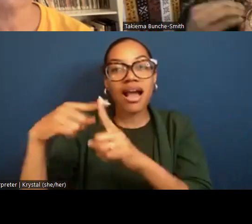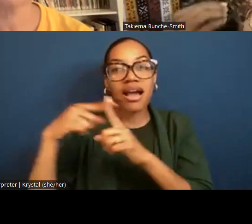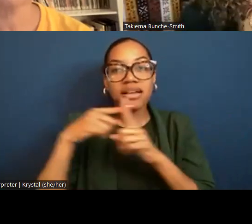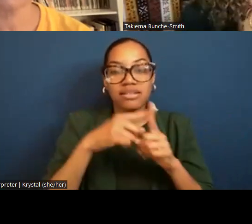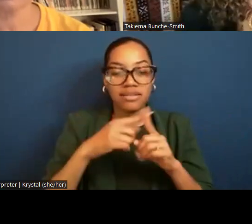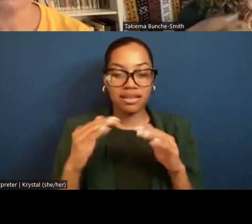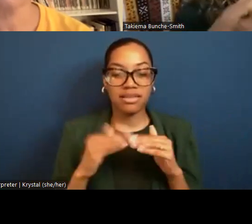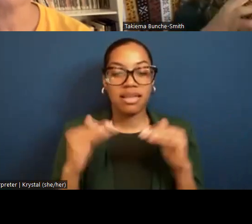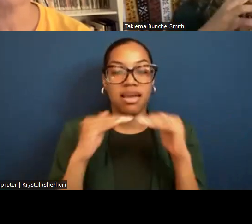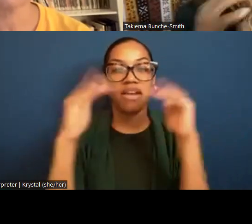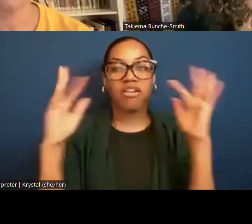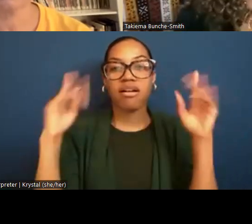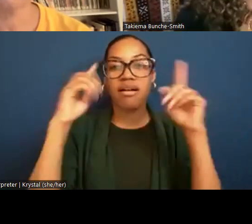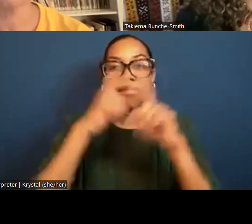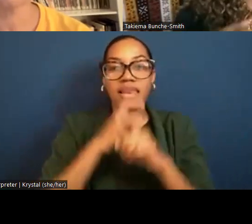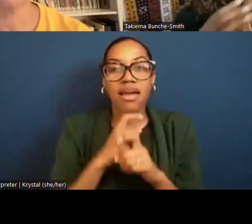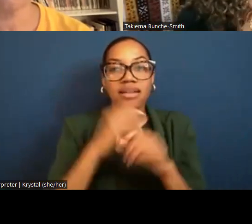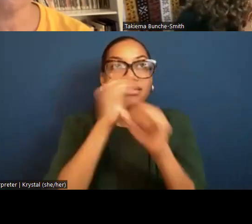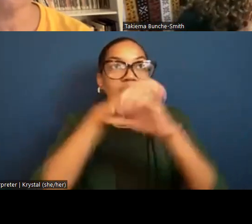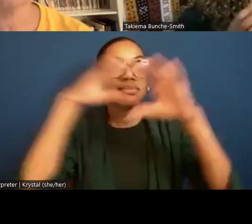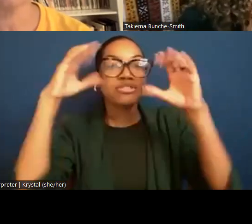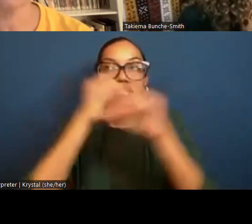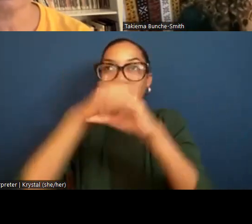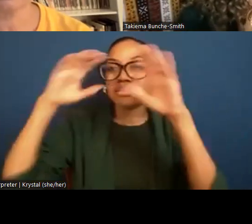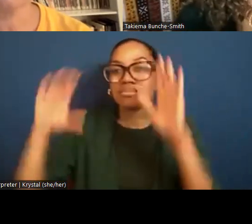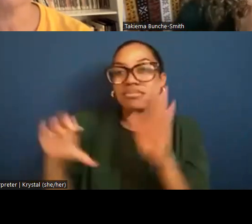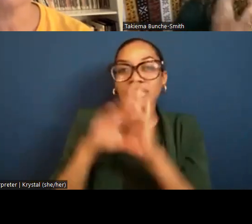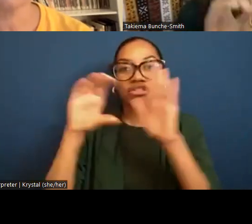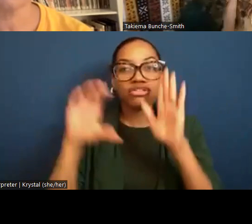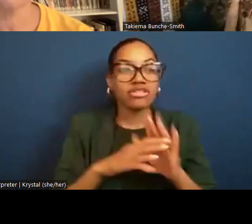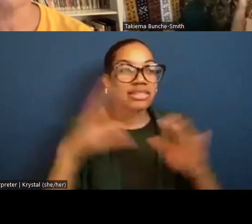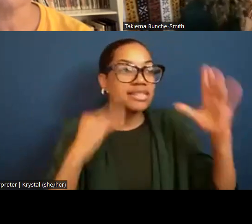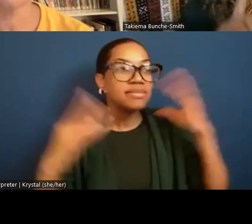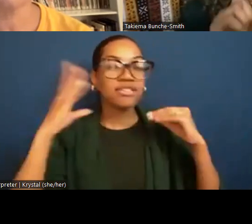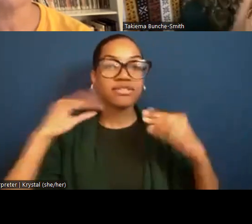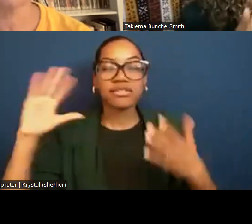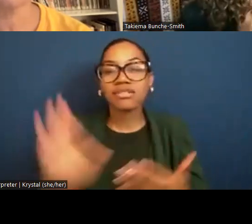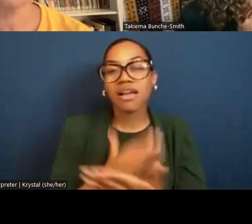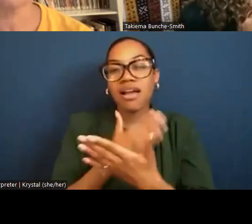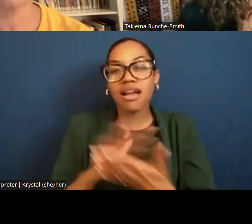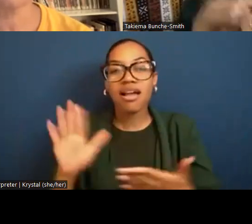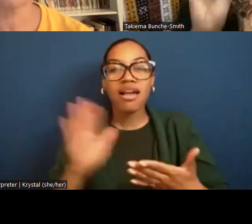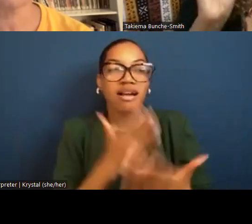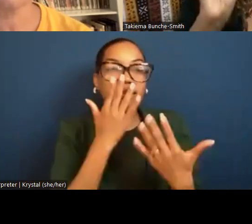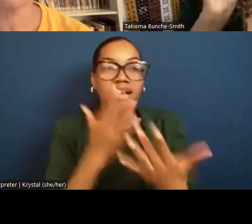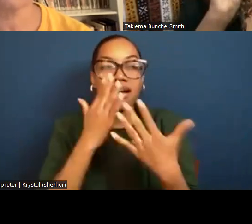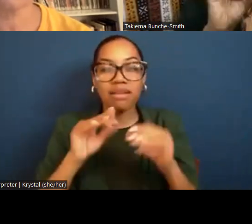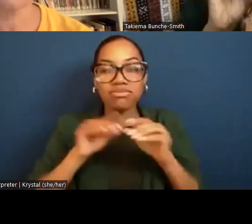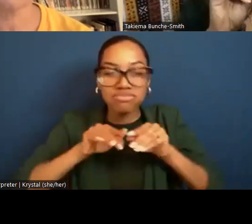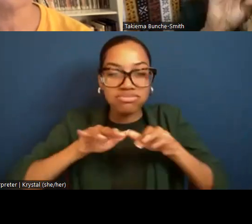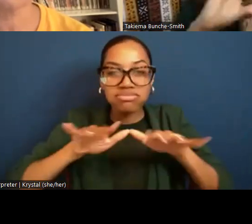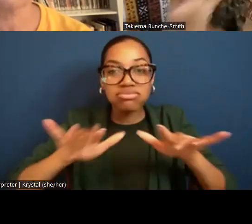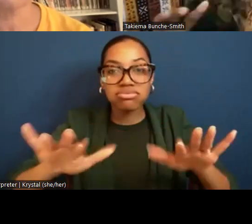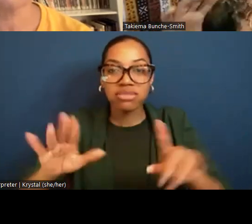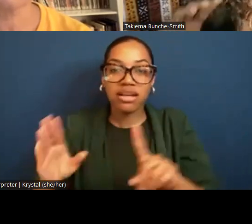layered, complex images and experiences of Blackness. Because when we do that, I hate to tell you, we're going to have an